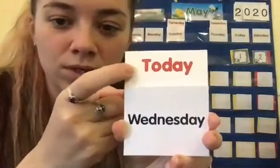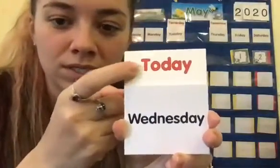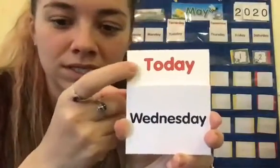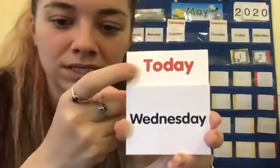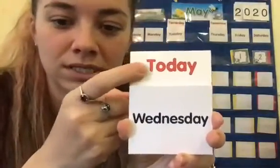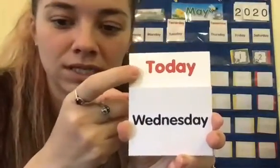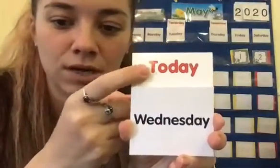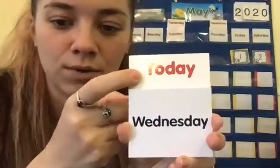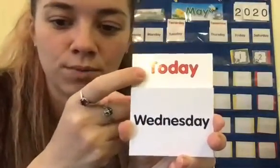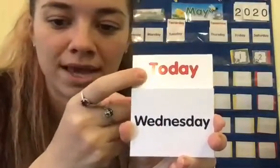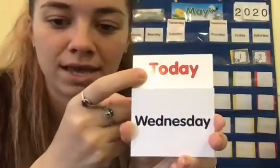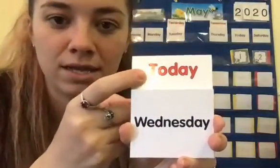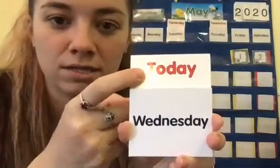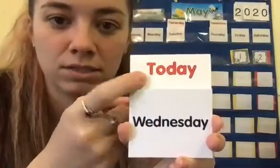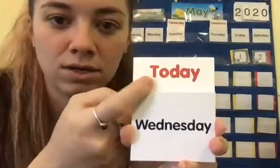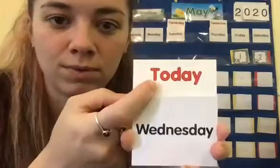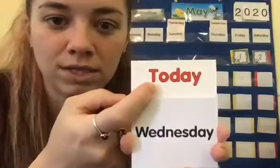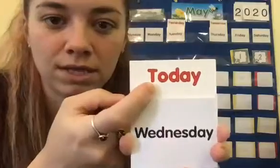is this? In red, starting with the letter T.